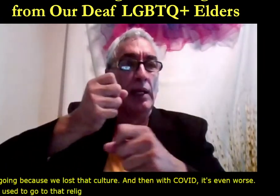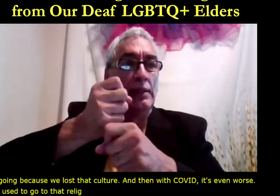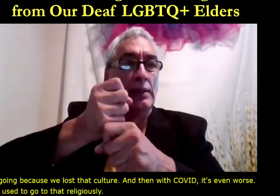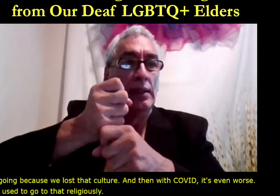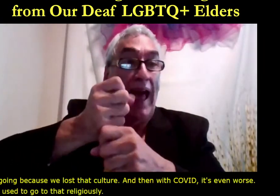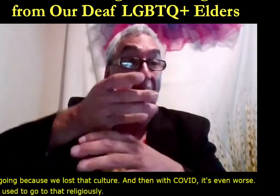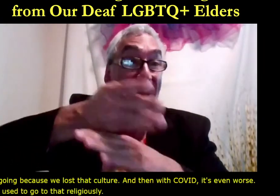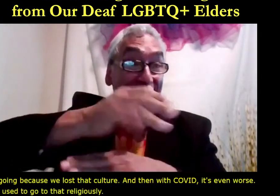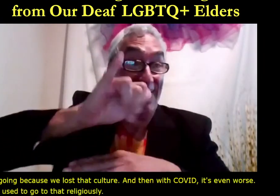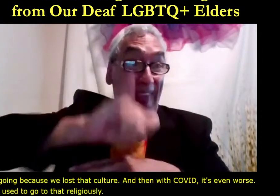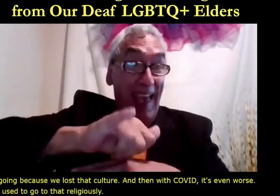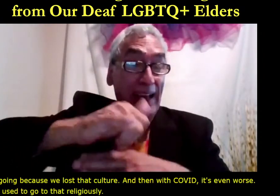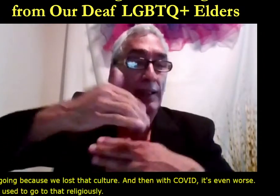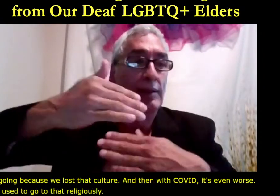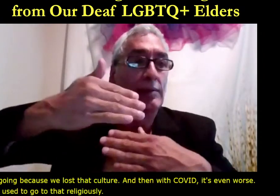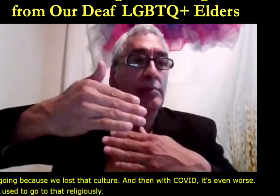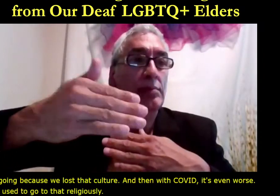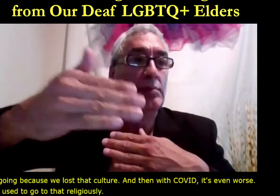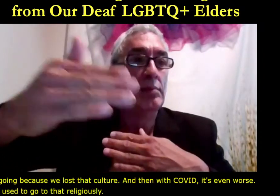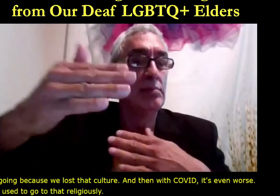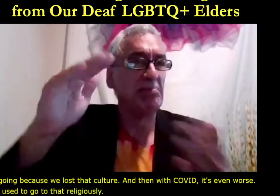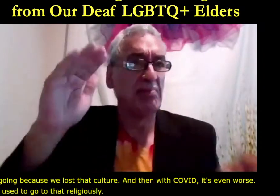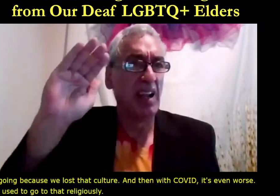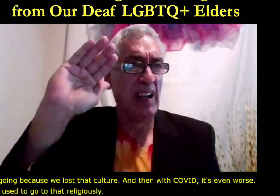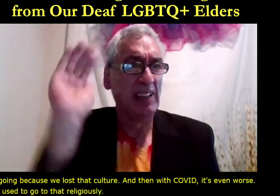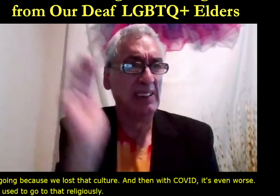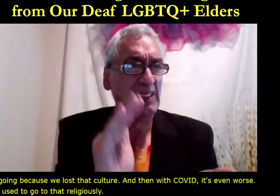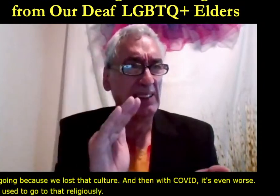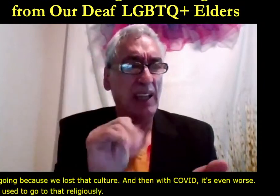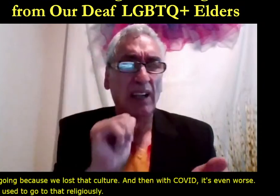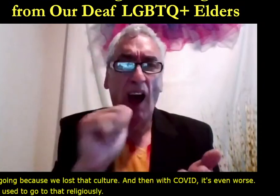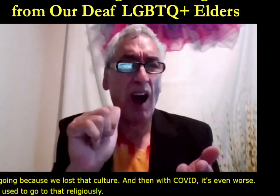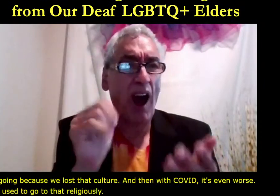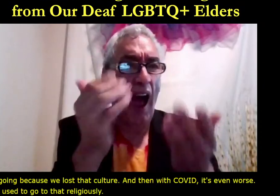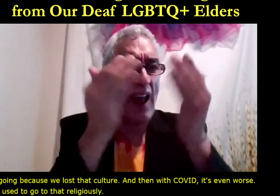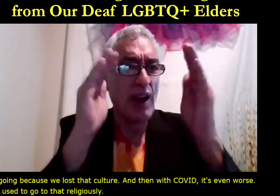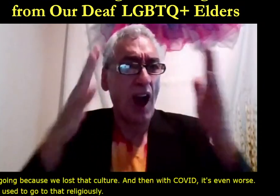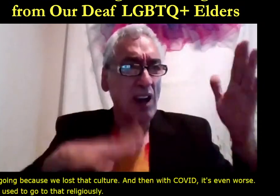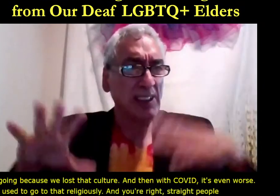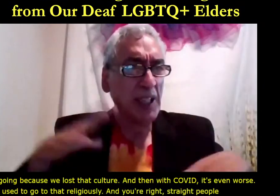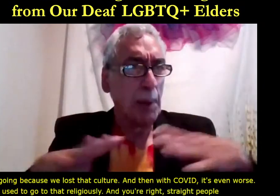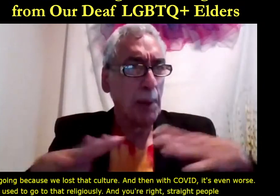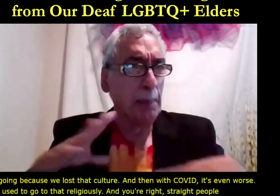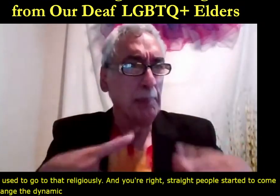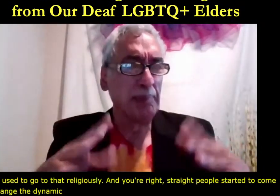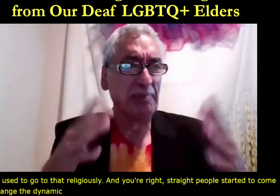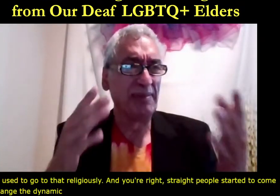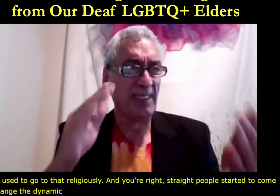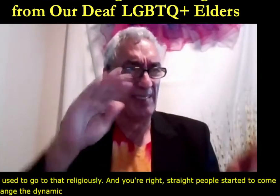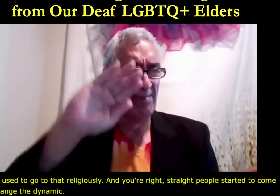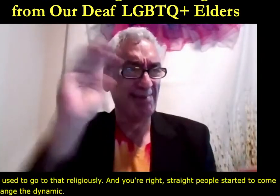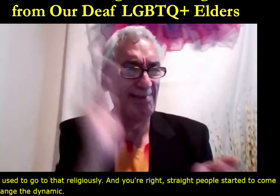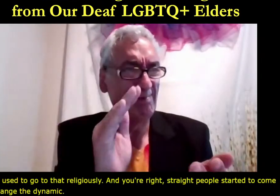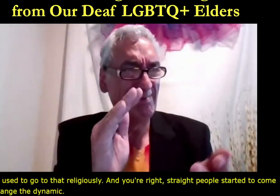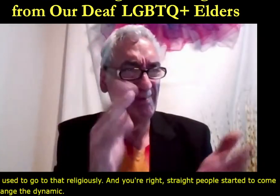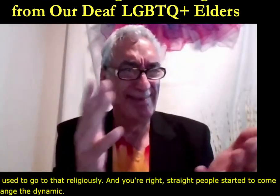changed the dynamics and after that i saw less and less costumes